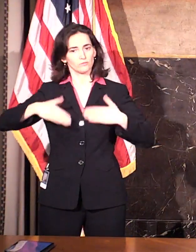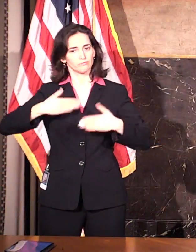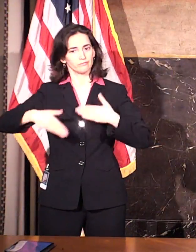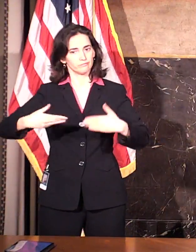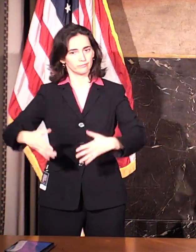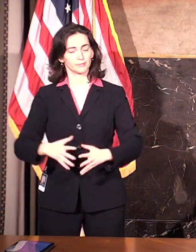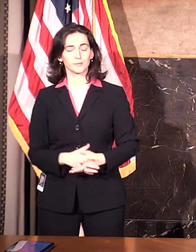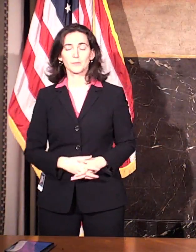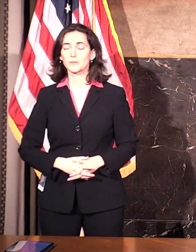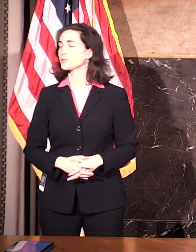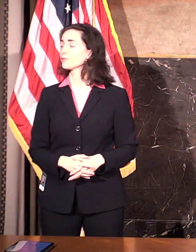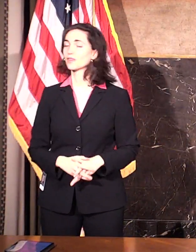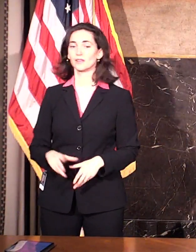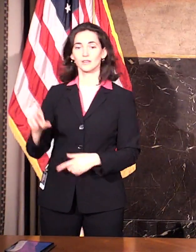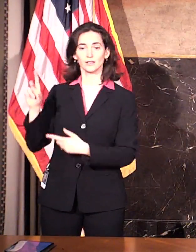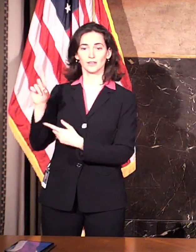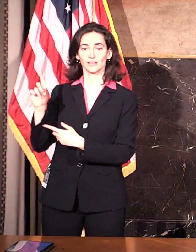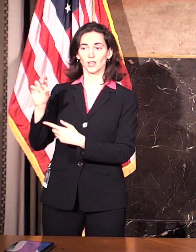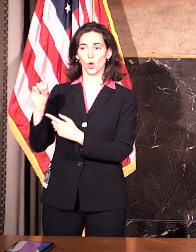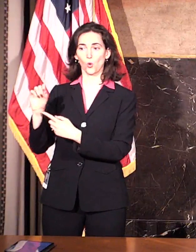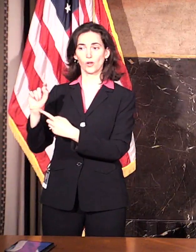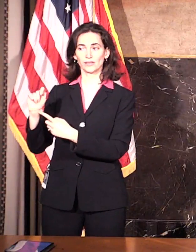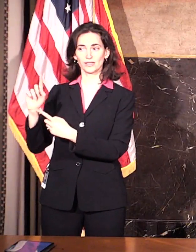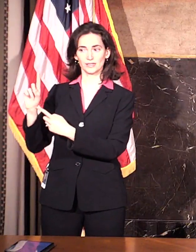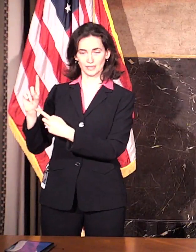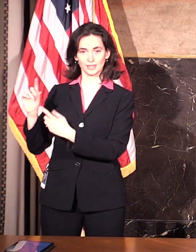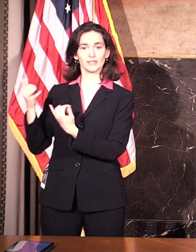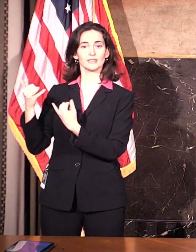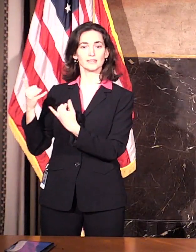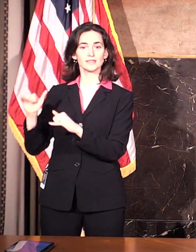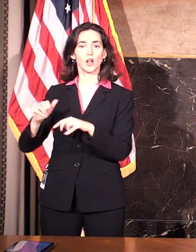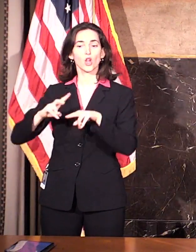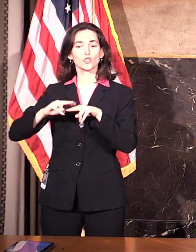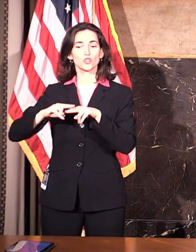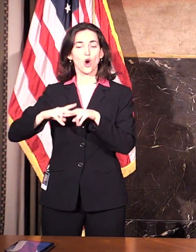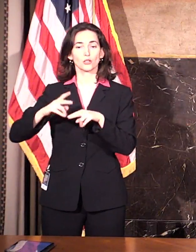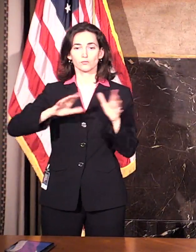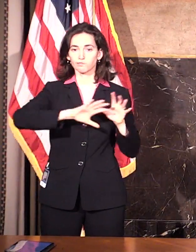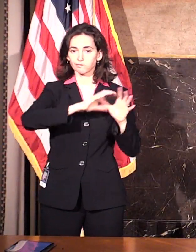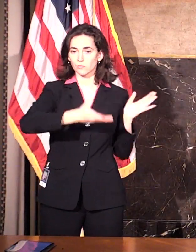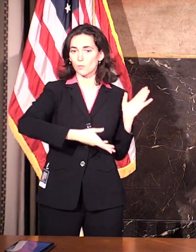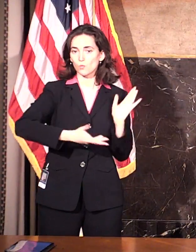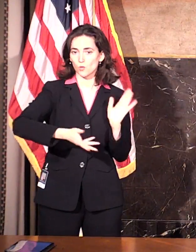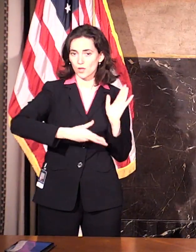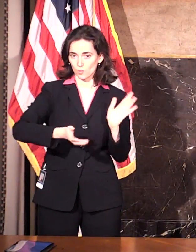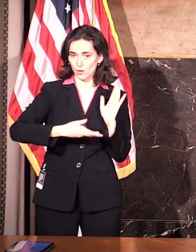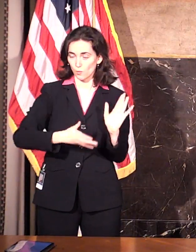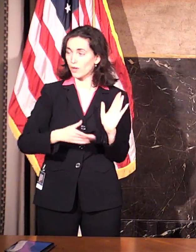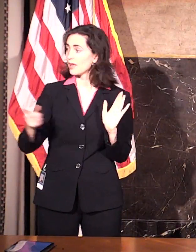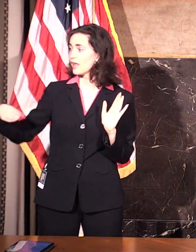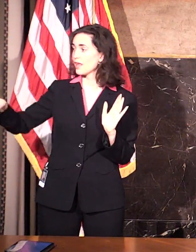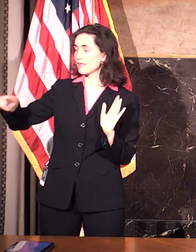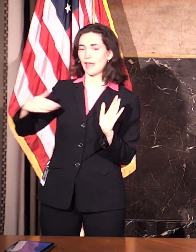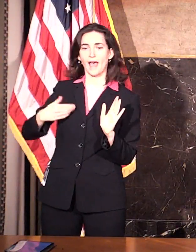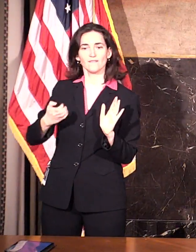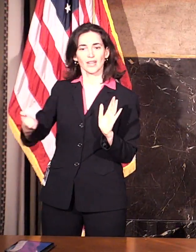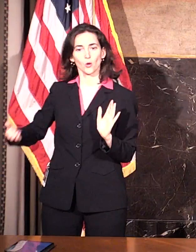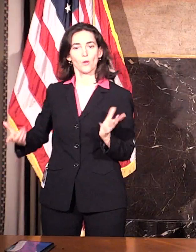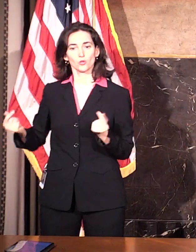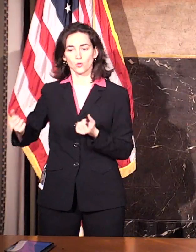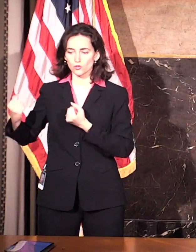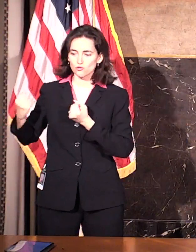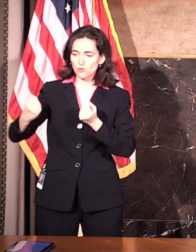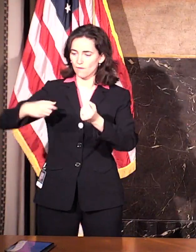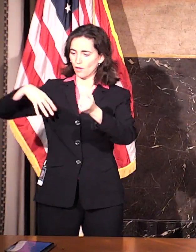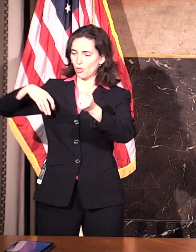DOTD continues to receive salt deliveries and is using the equipment that they have to spread salt and